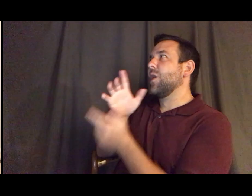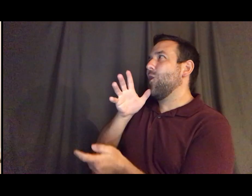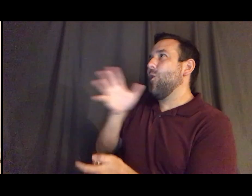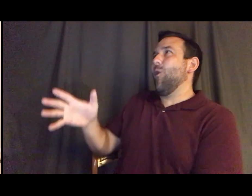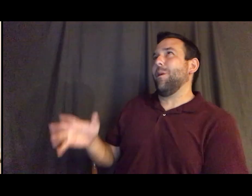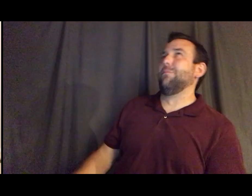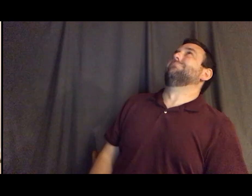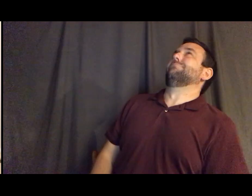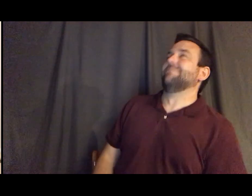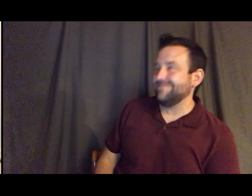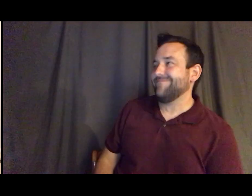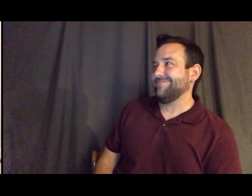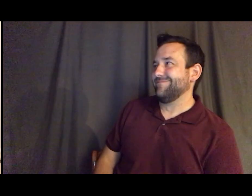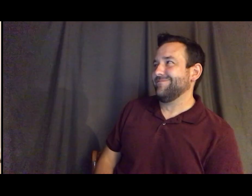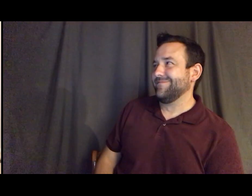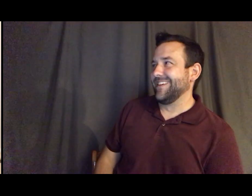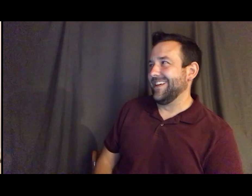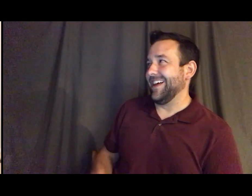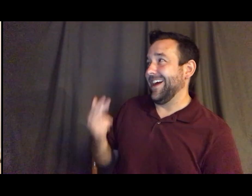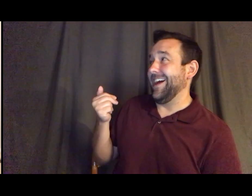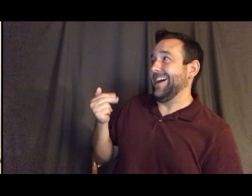think this is?